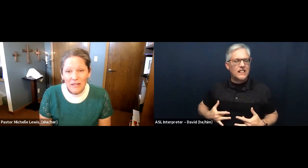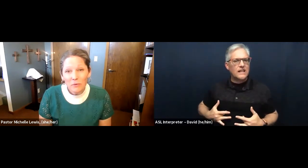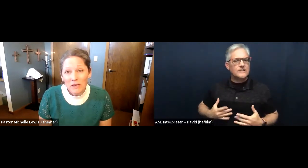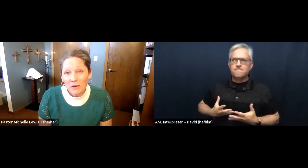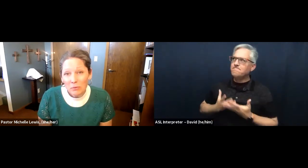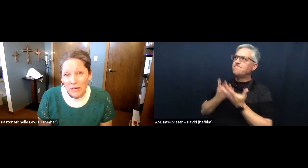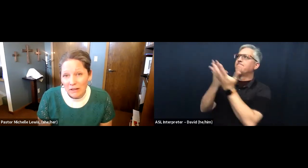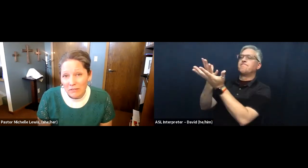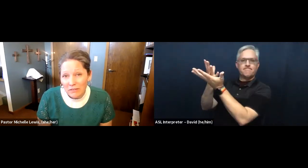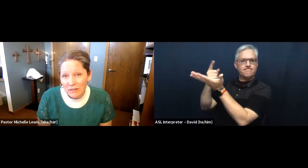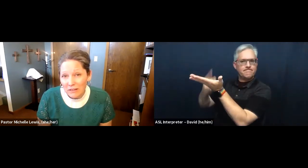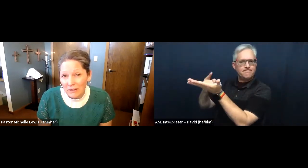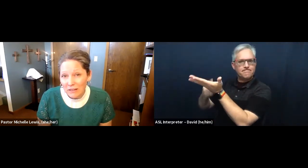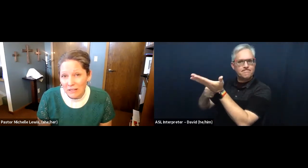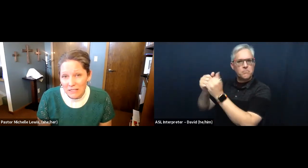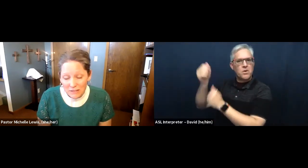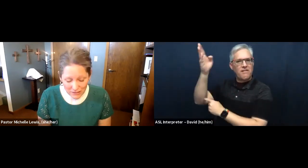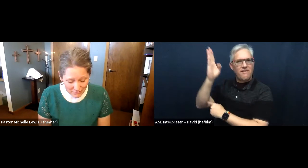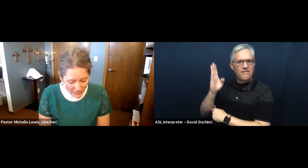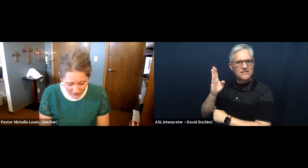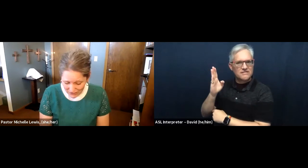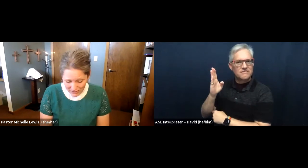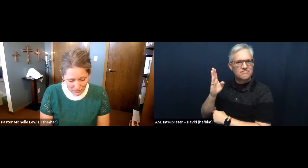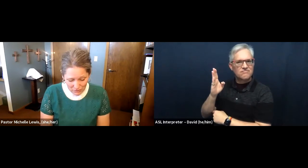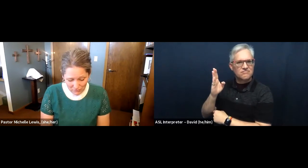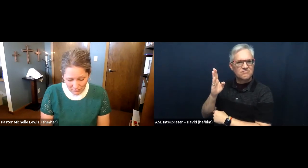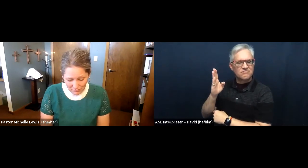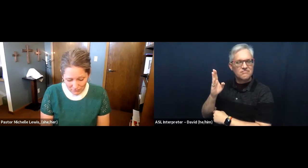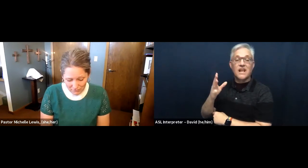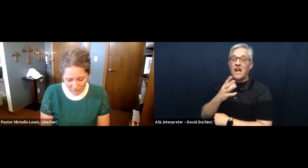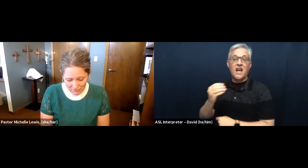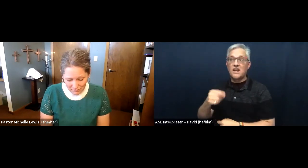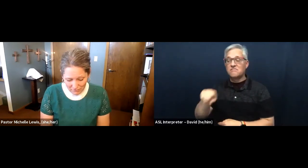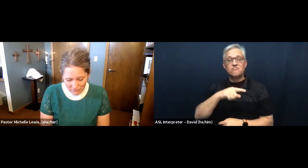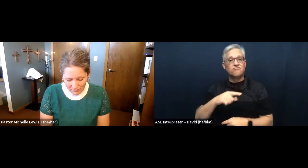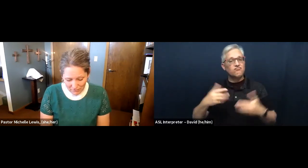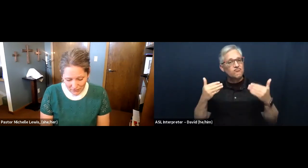And that we are brave to take a step